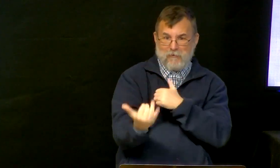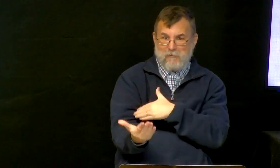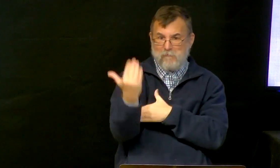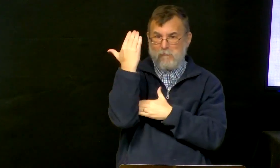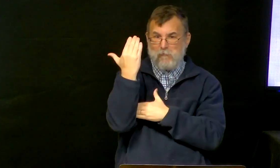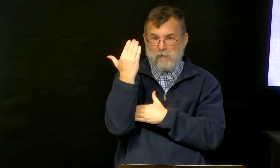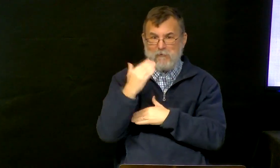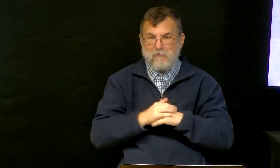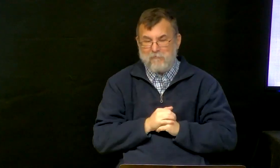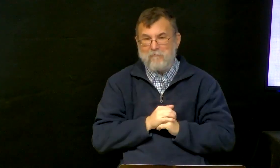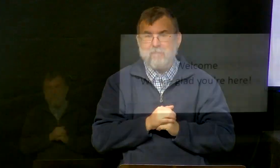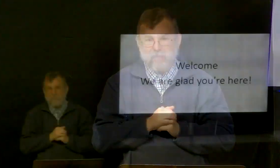I'm glad you joined us this morning.